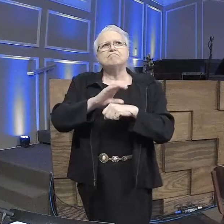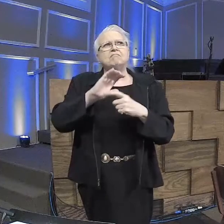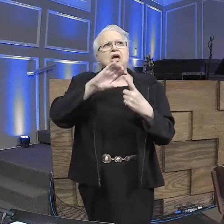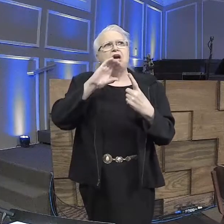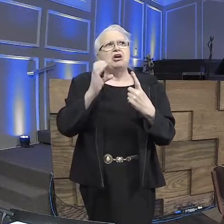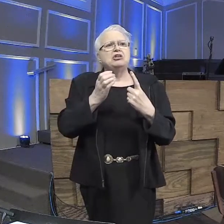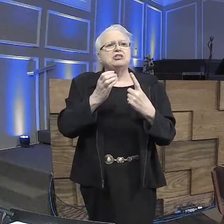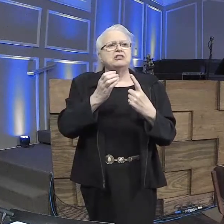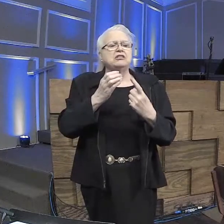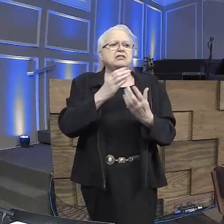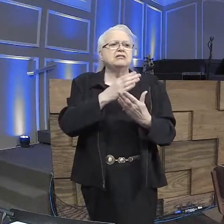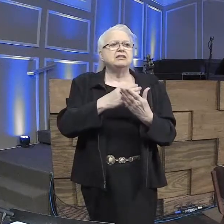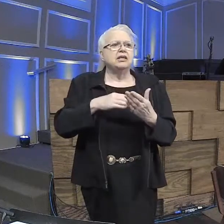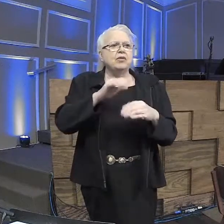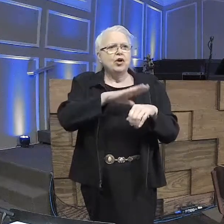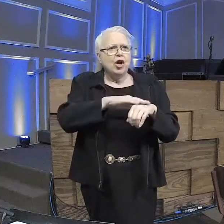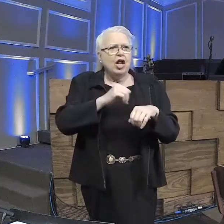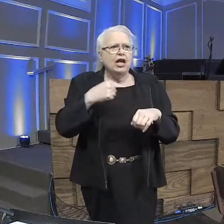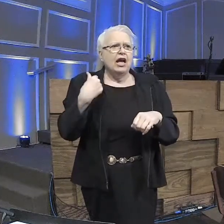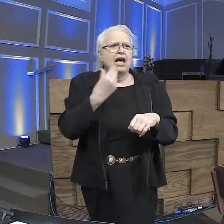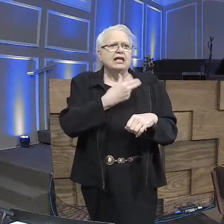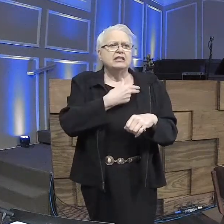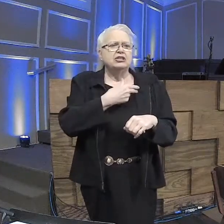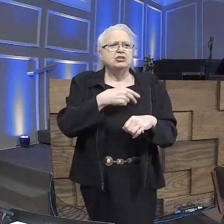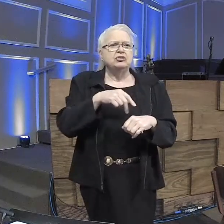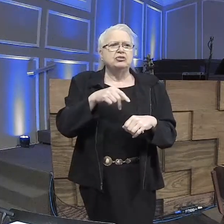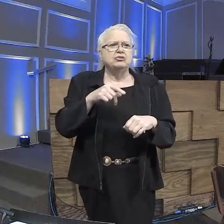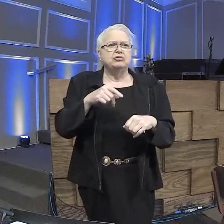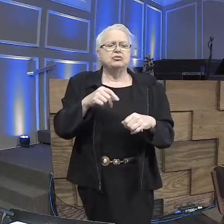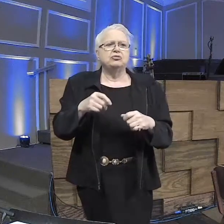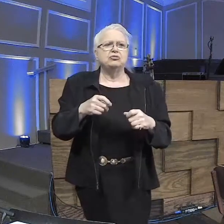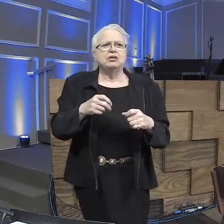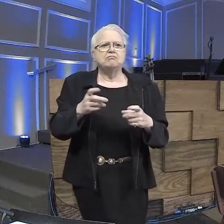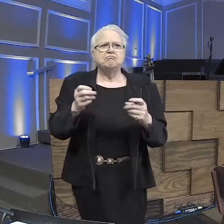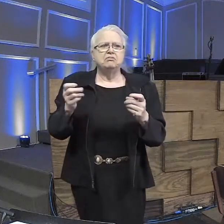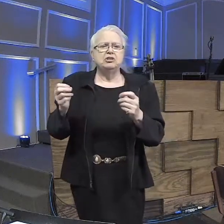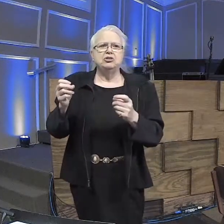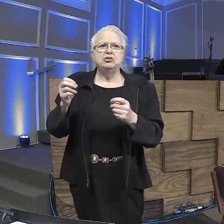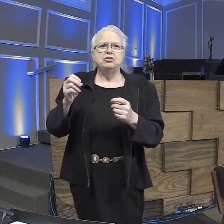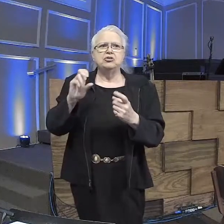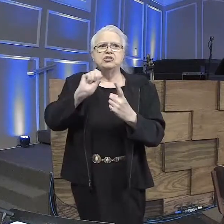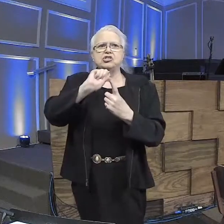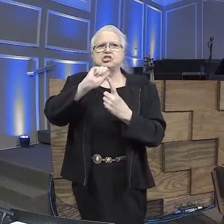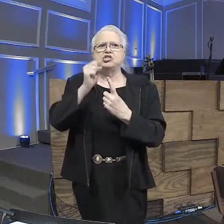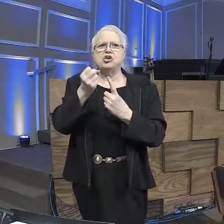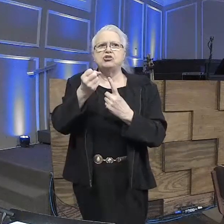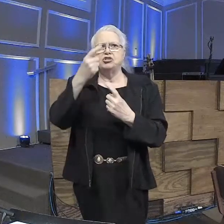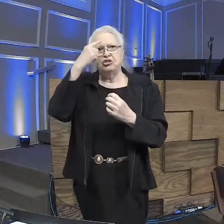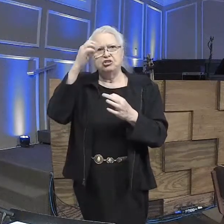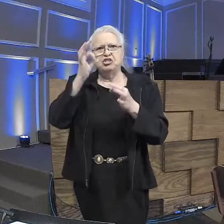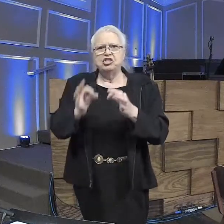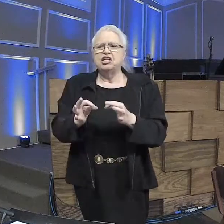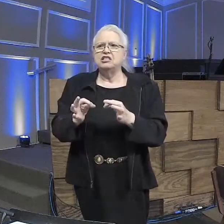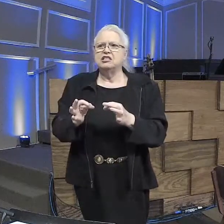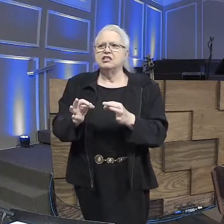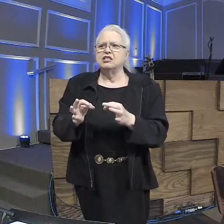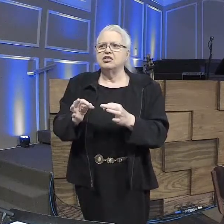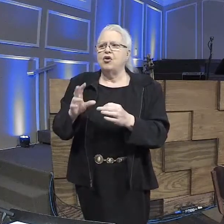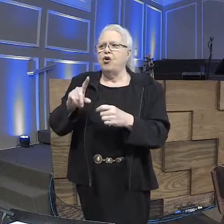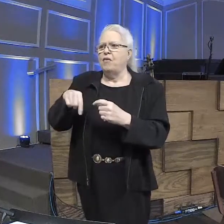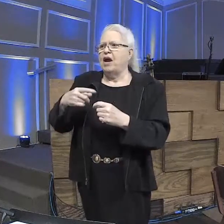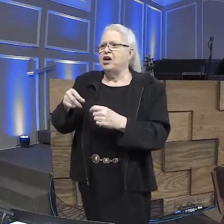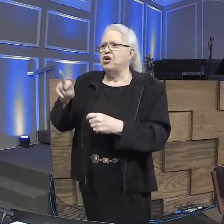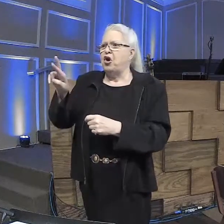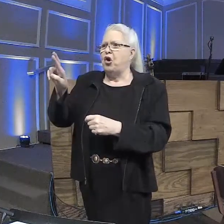address social justice or to embrace the critical race theory, Some say we should spend our time advocating